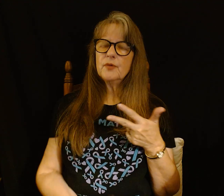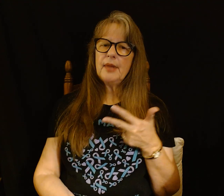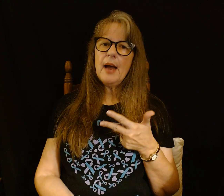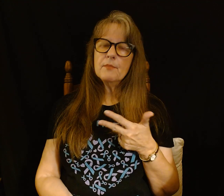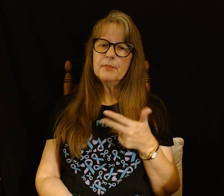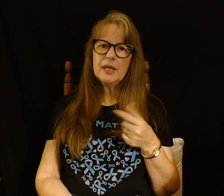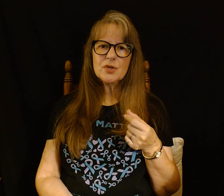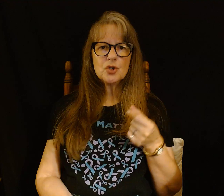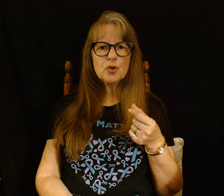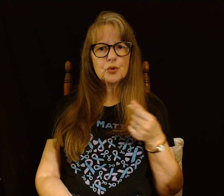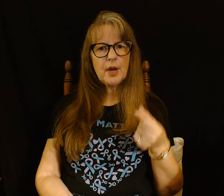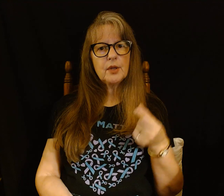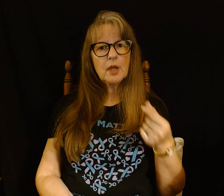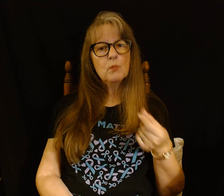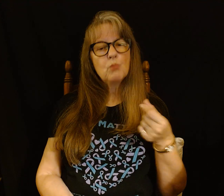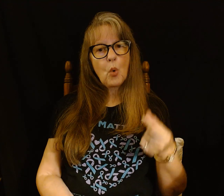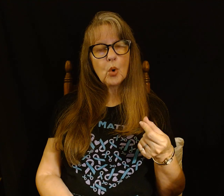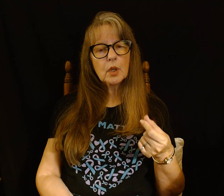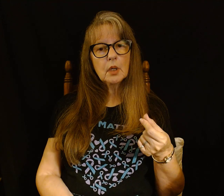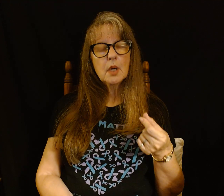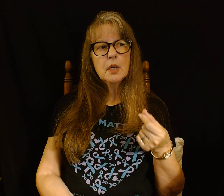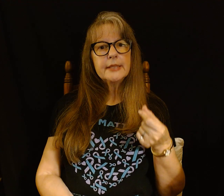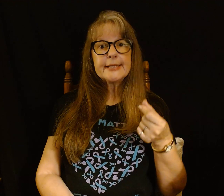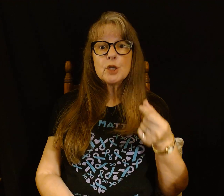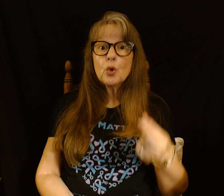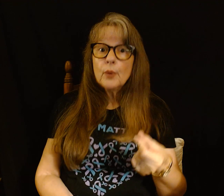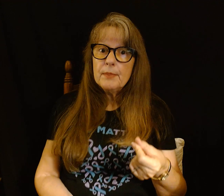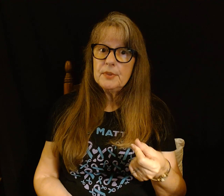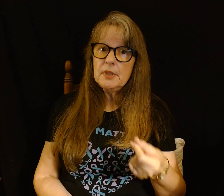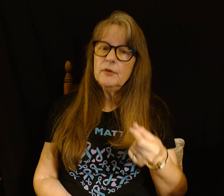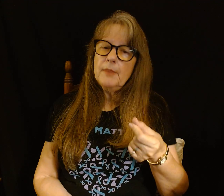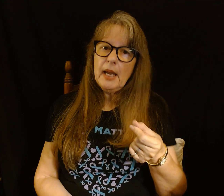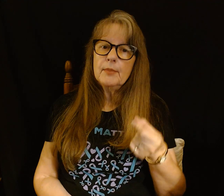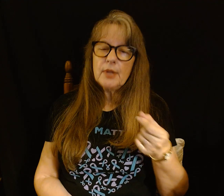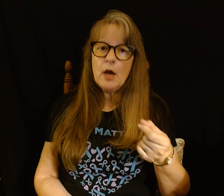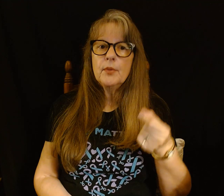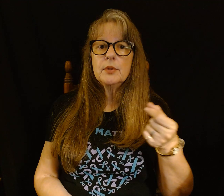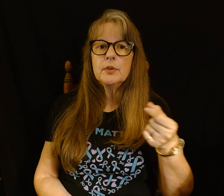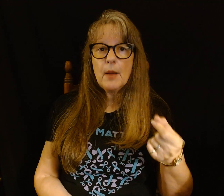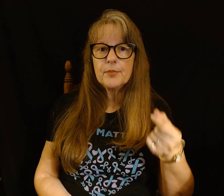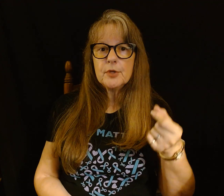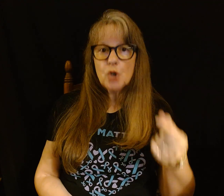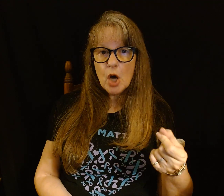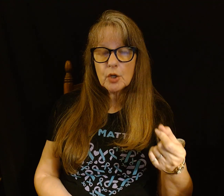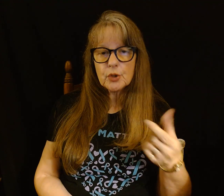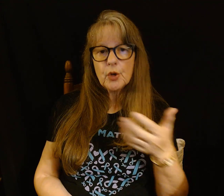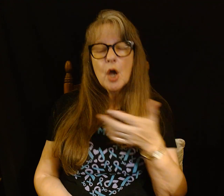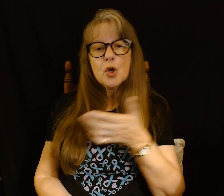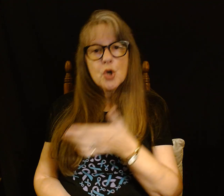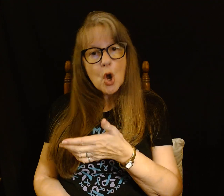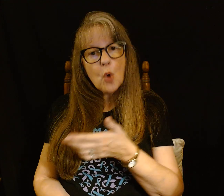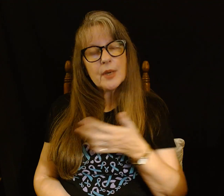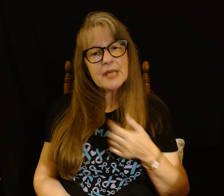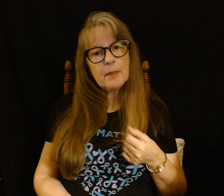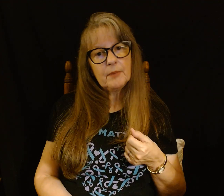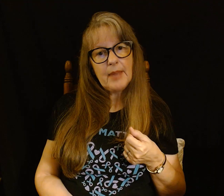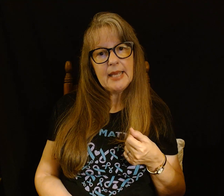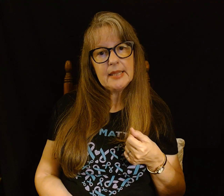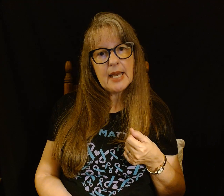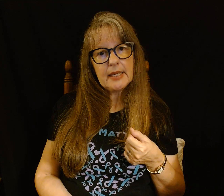that because as you're trying to get more descriptive to be able to help the doctor know what type of pain that